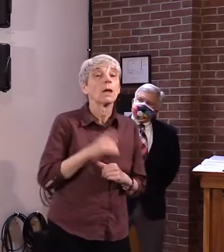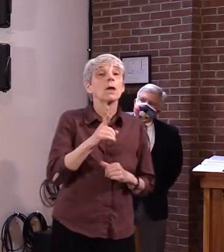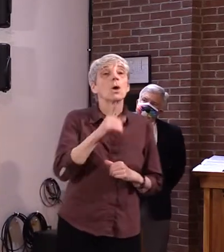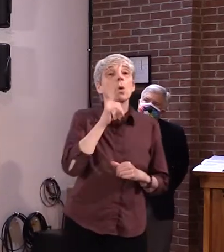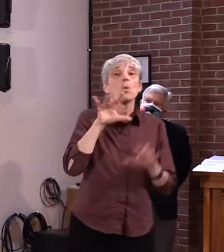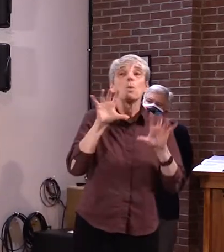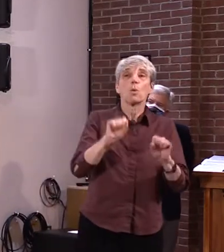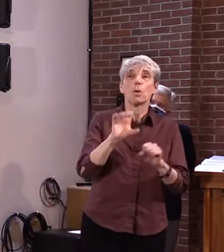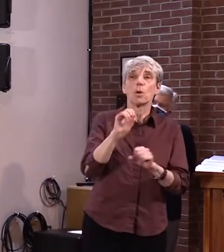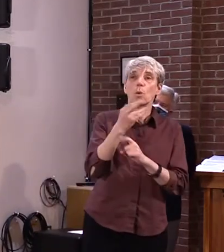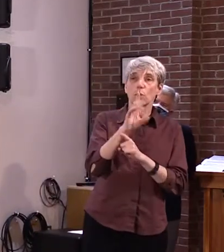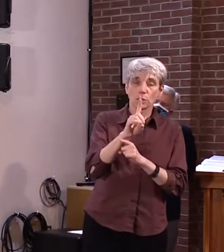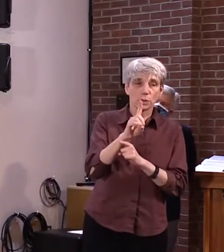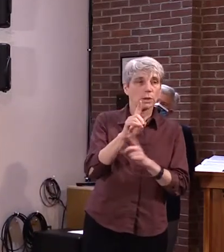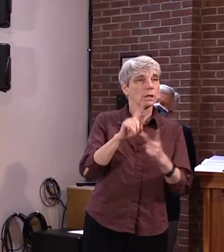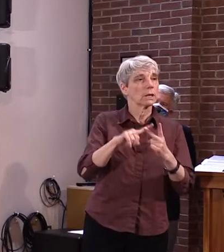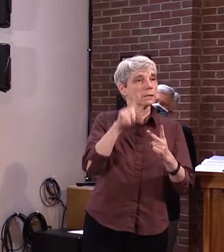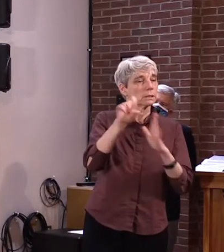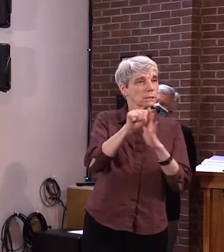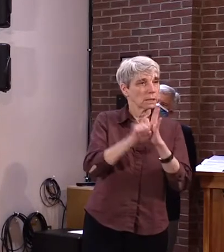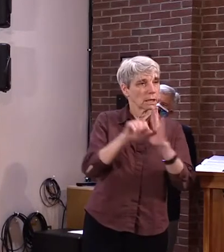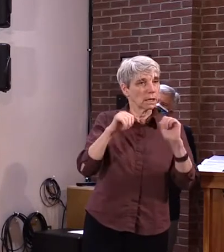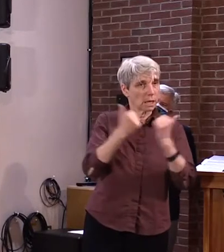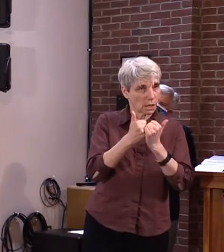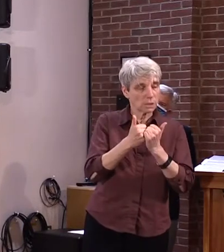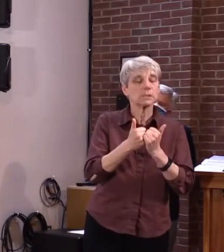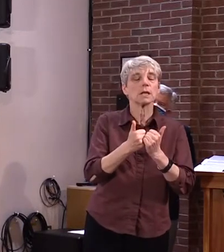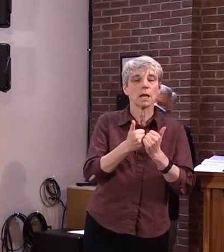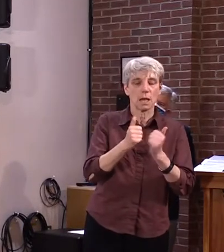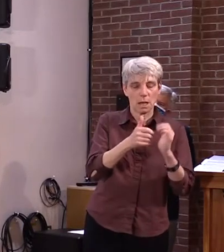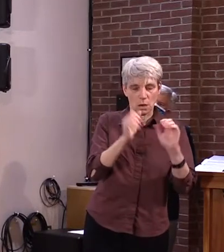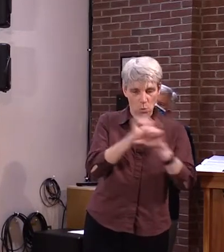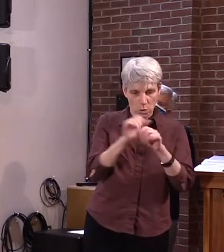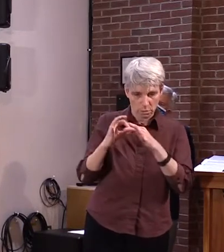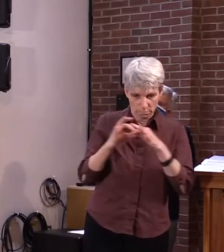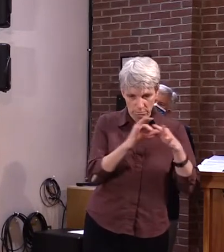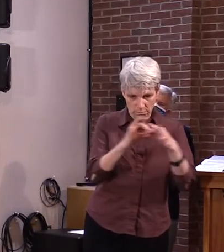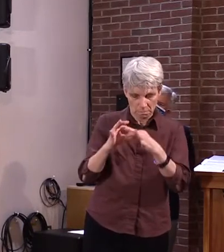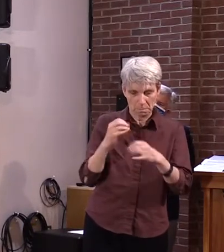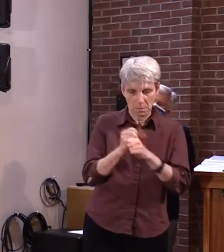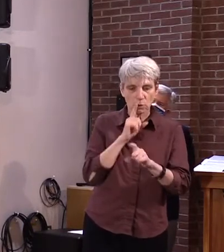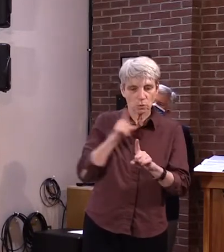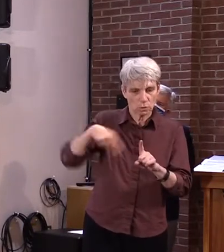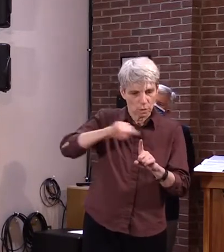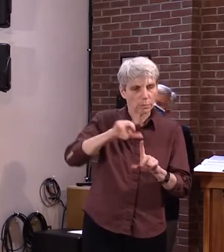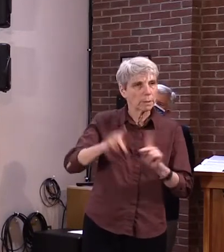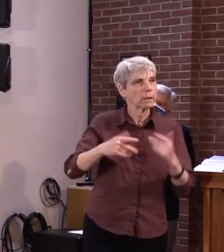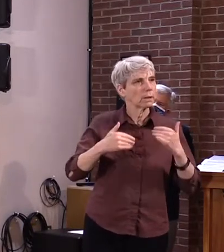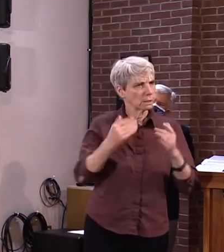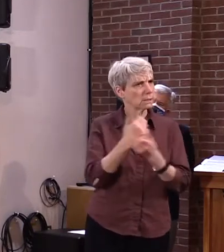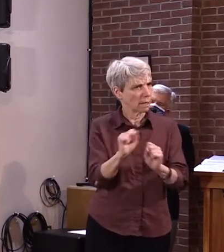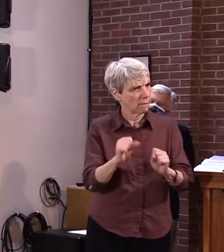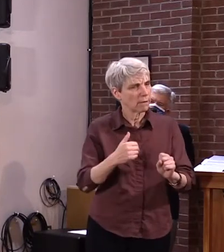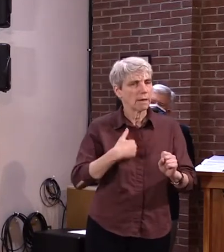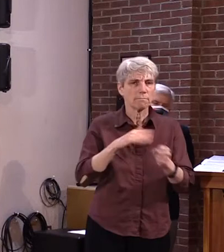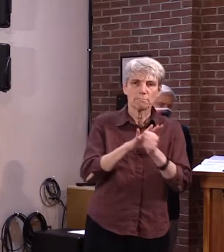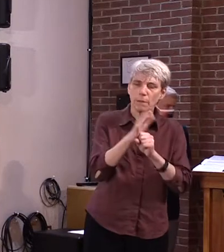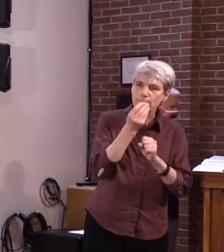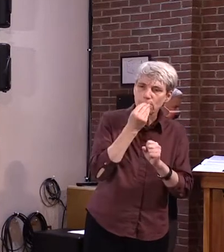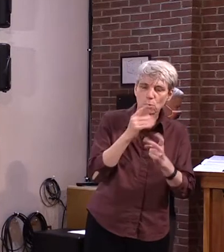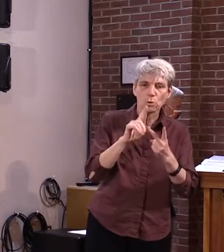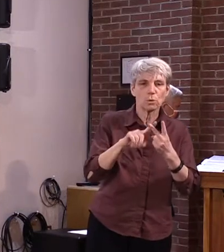state agencies are working to make sure these workers have what they need, food, shelter, and other things